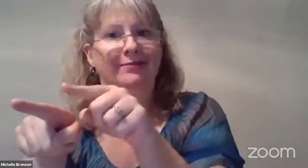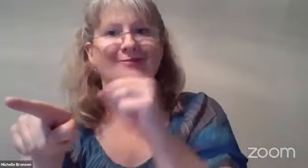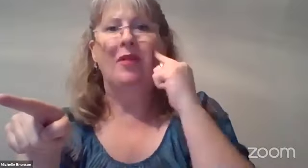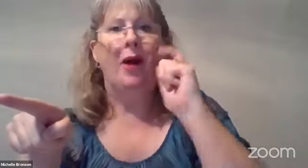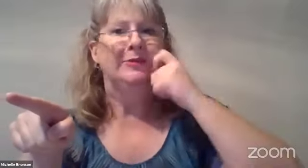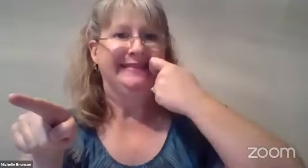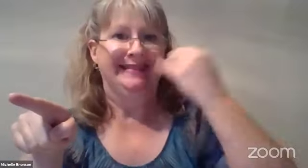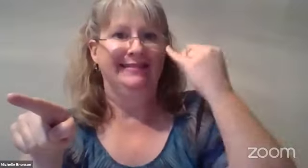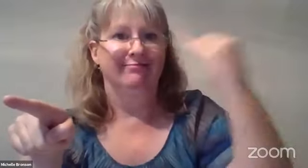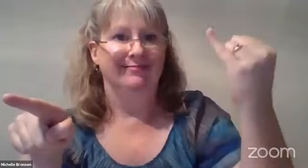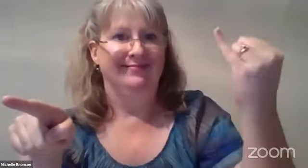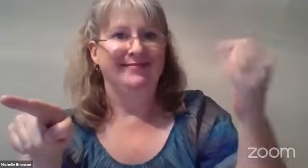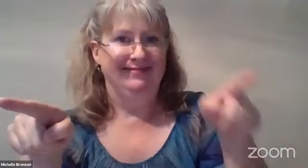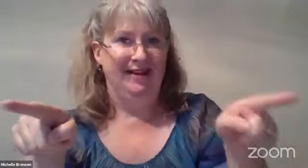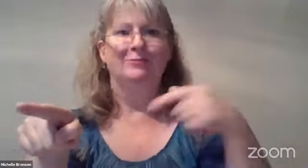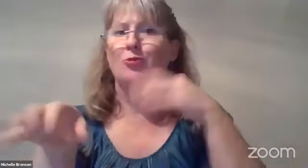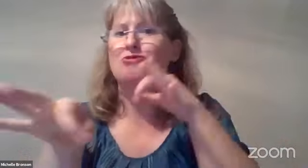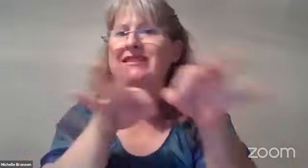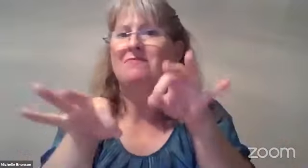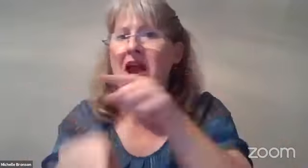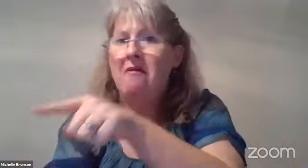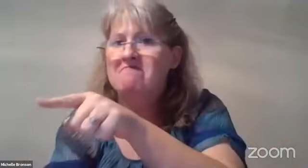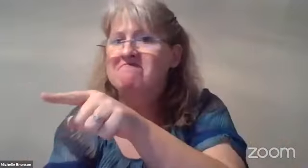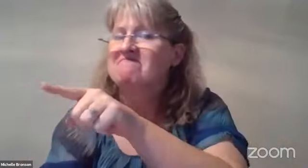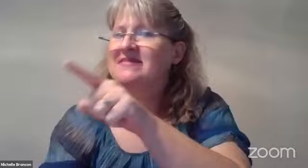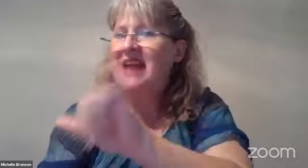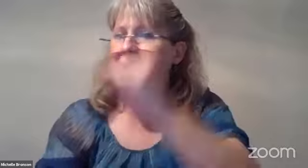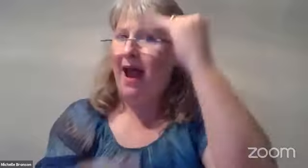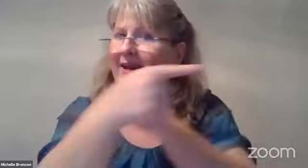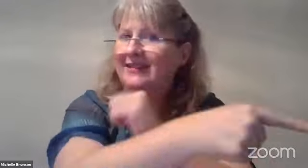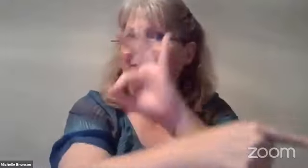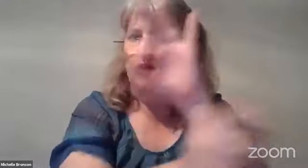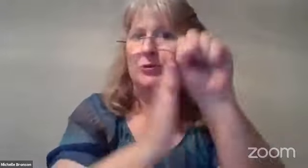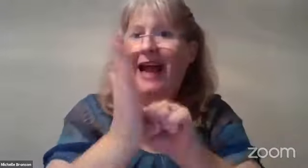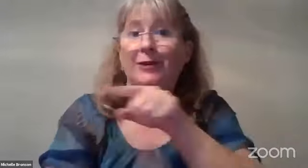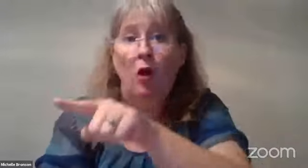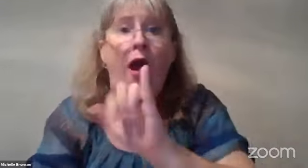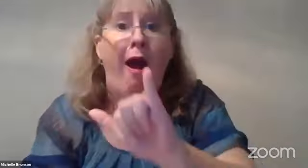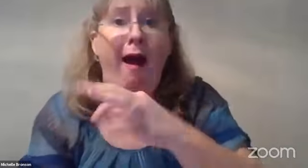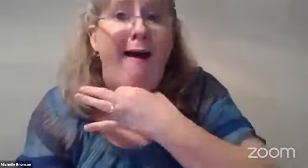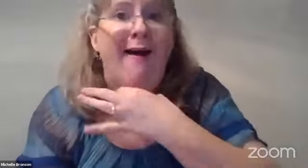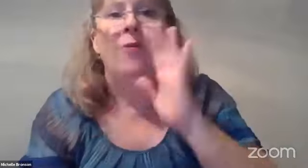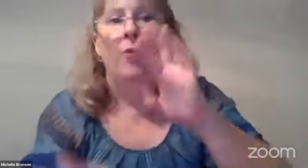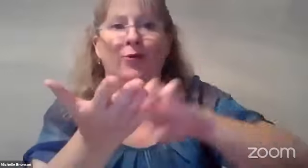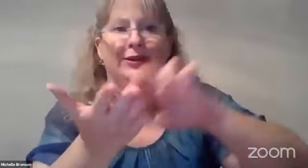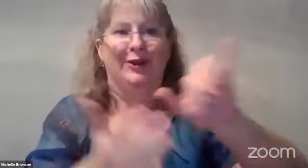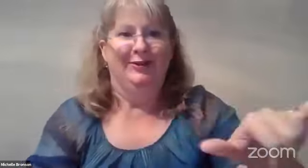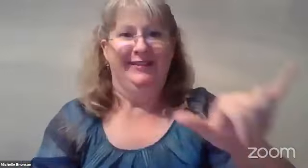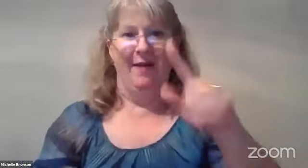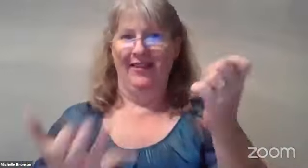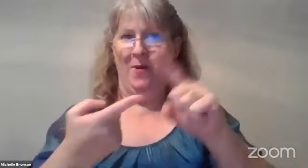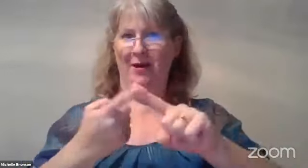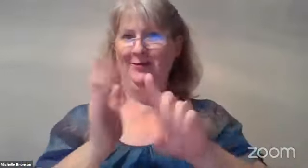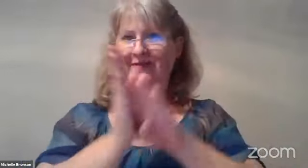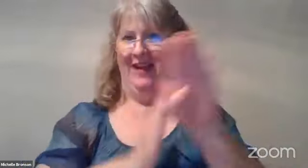The Stevenson Philanthropy is led by high school students. So it was great. It was the same concept, same idea, and we